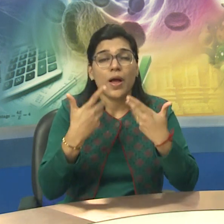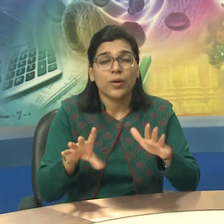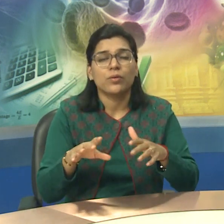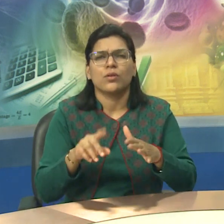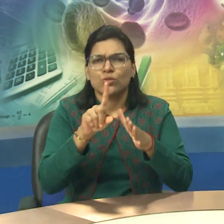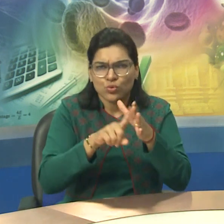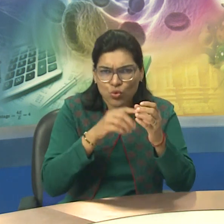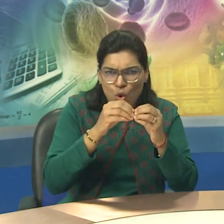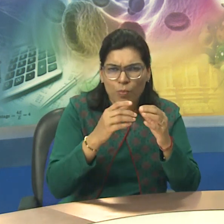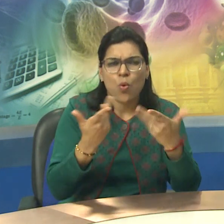Next word is